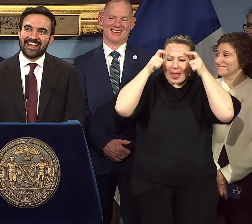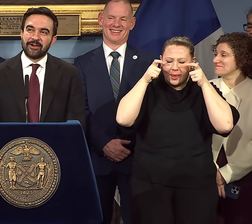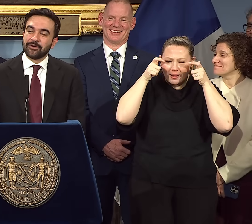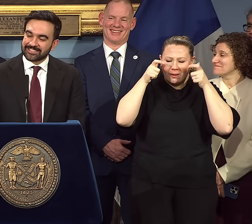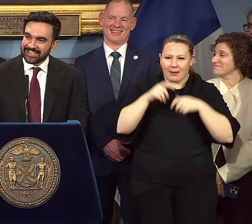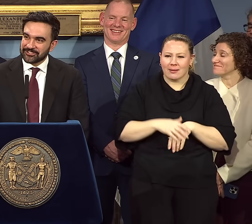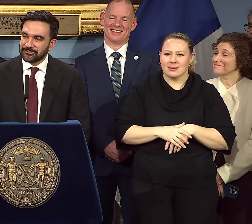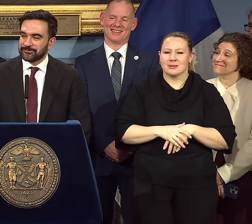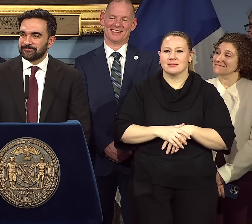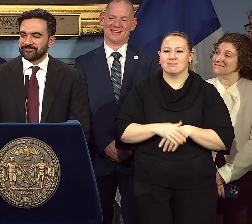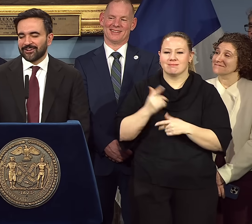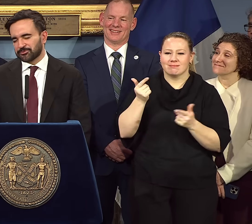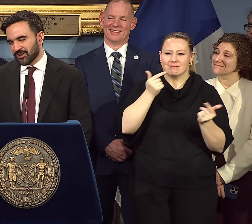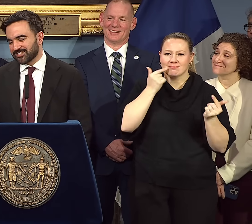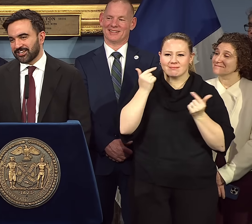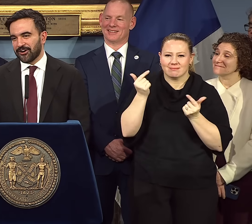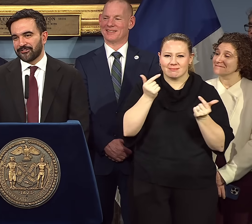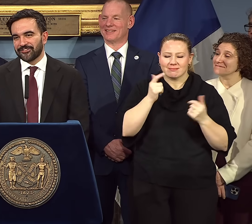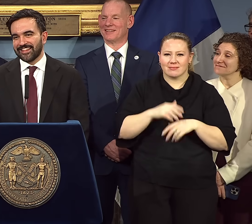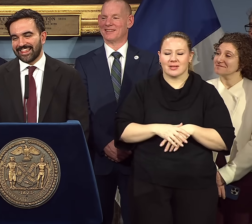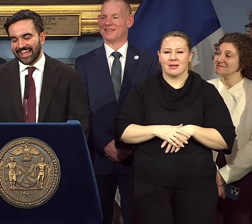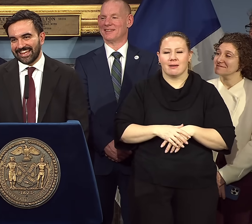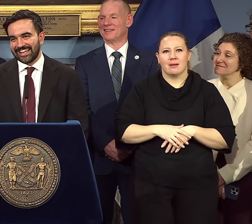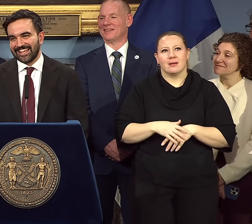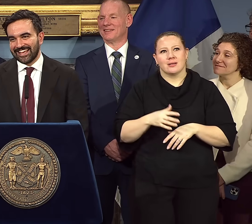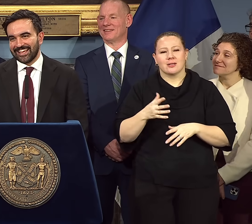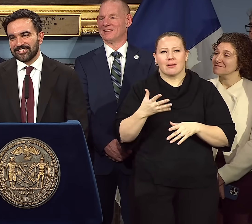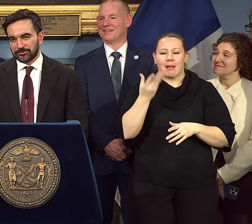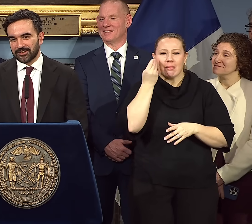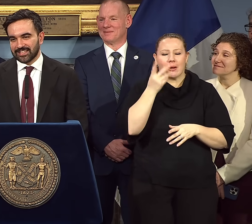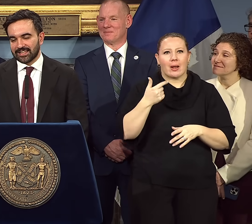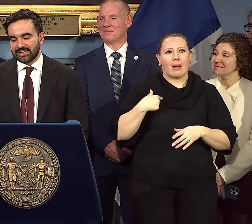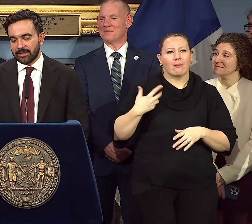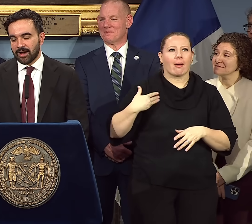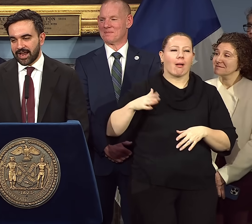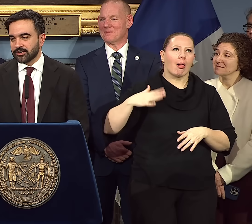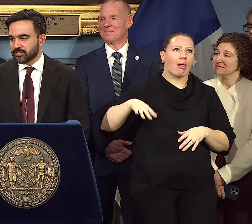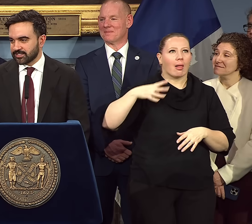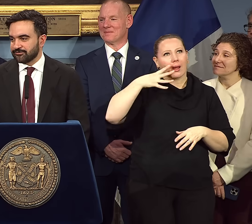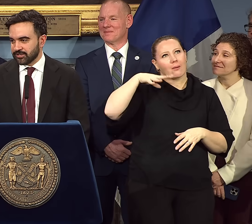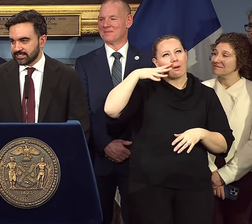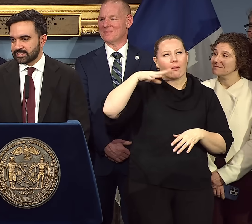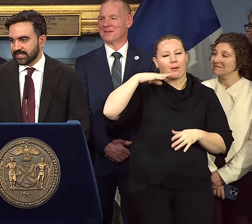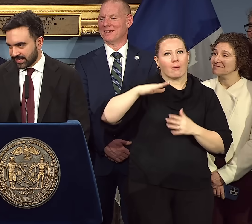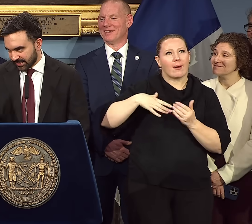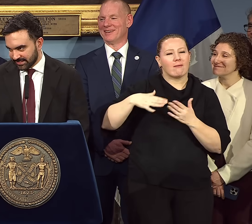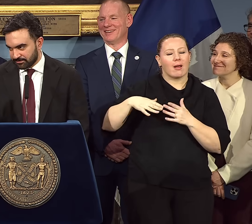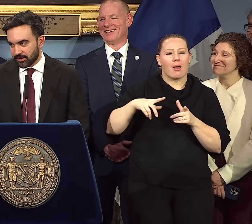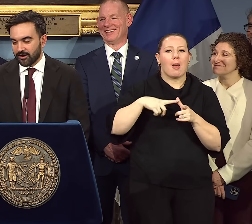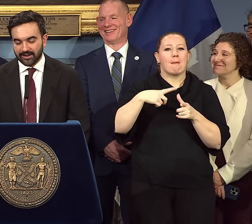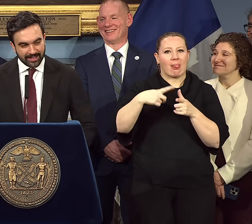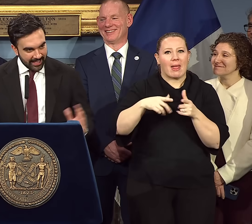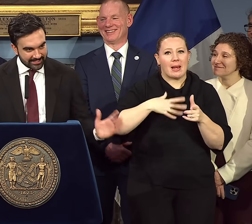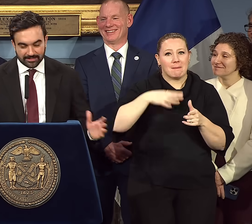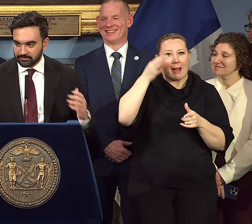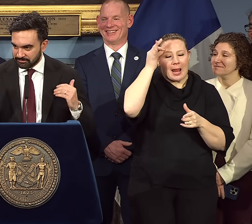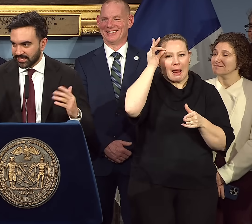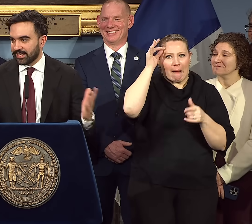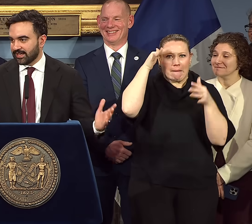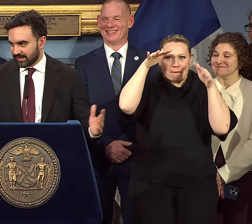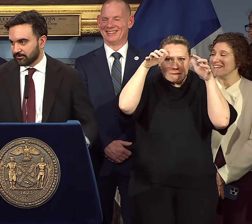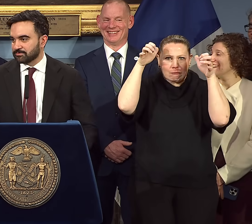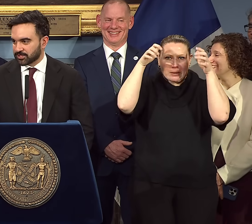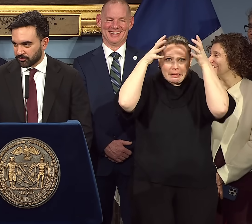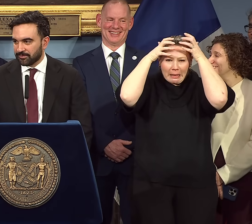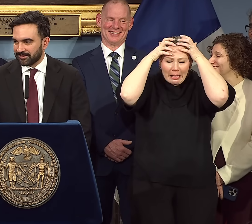And I will tell you, I was brushing it off, and then towards the end of the day, my hair started to freeze, and I did put on a nice